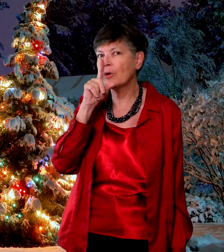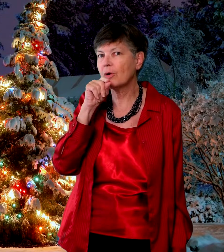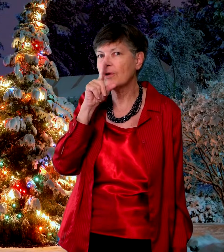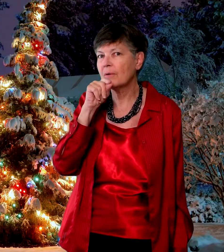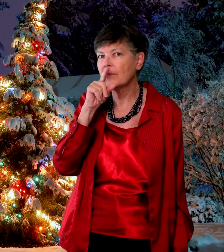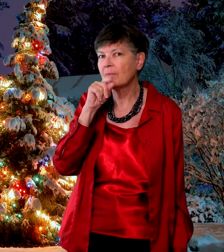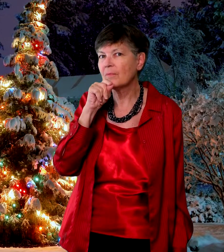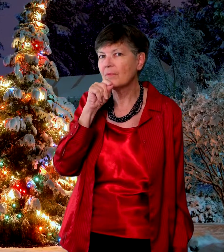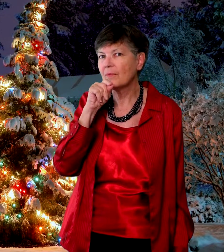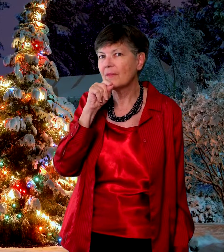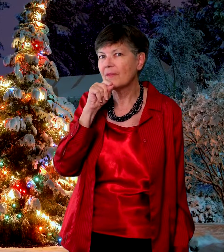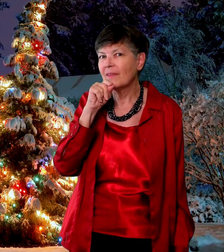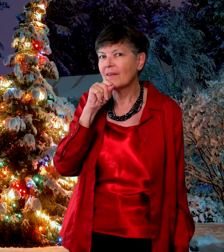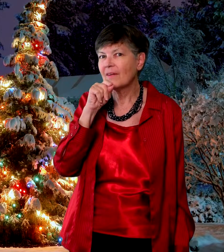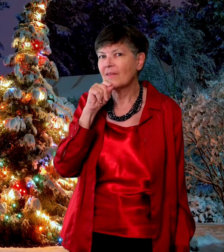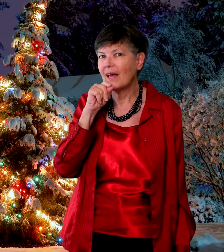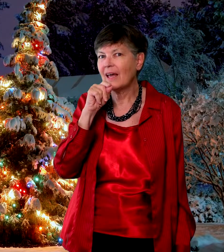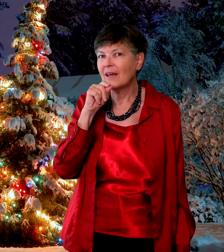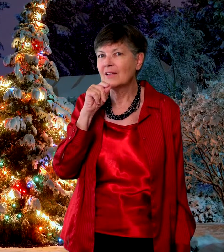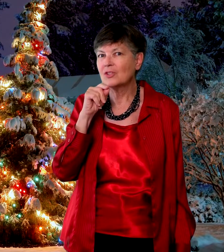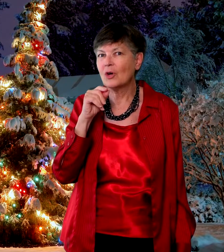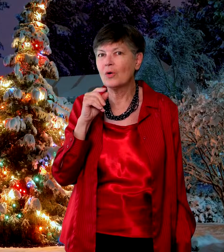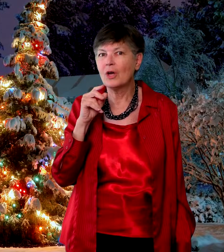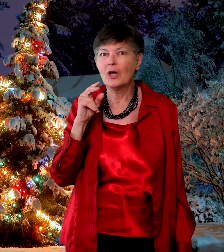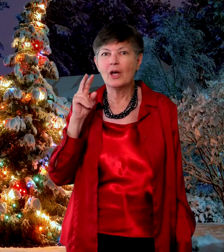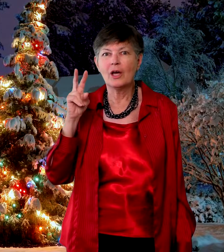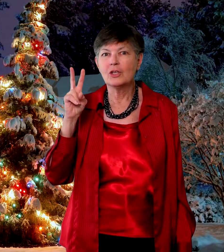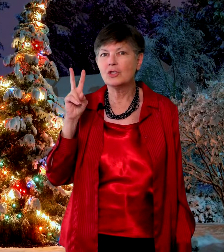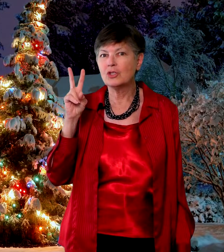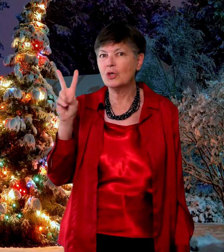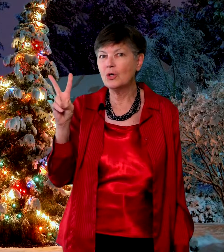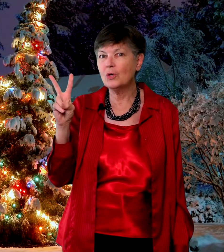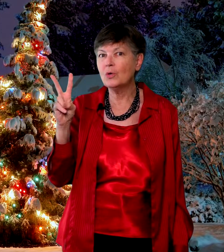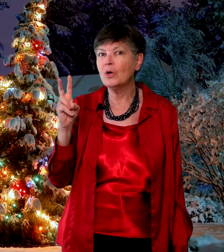bird. Okay, so 2